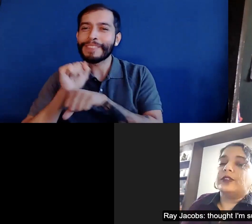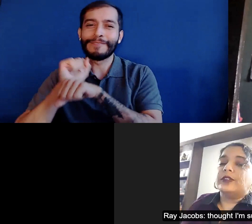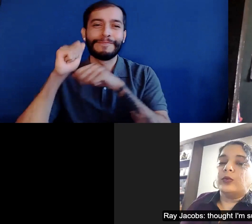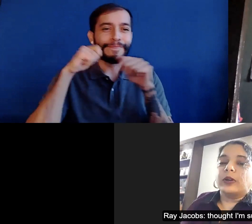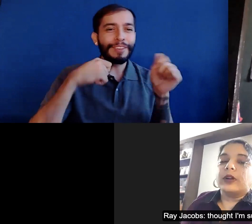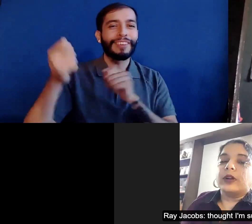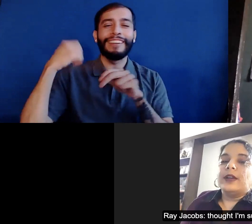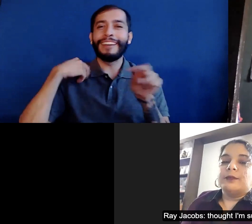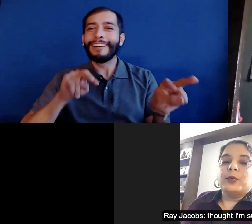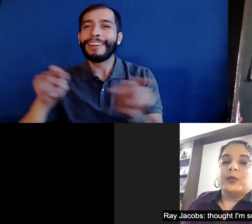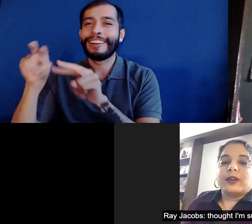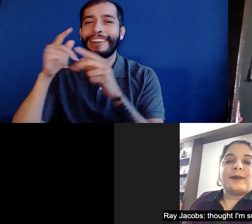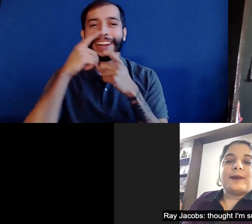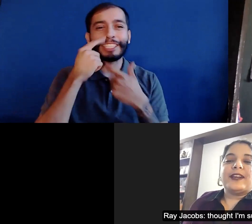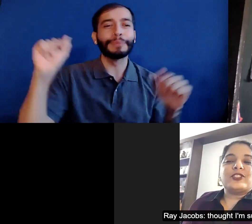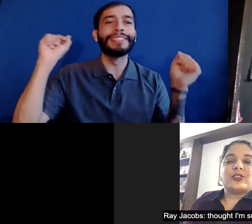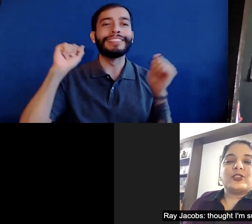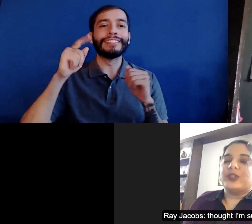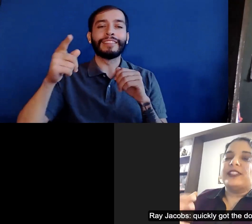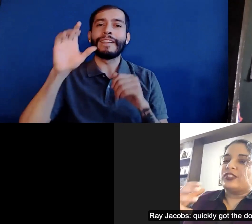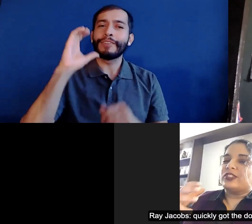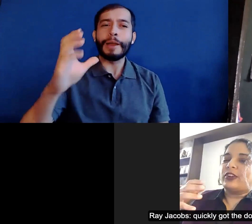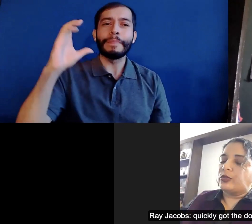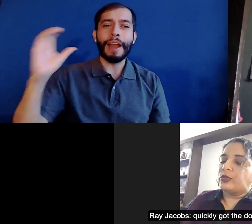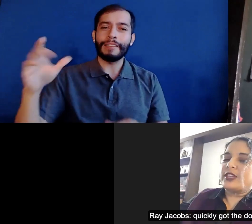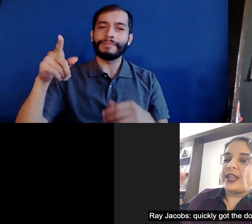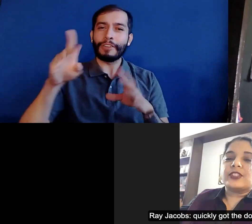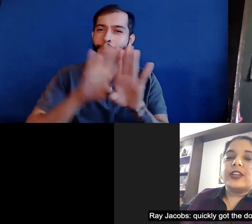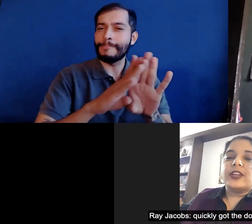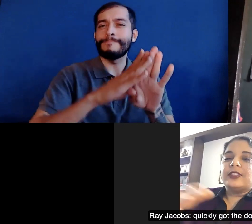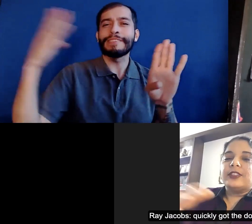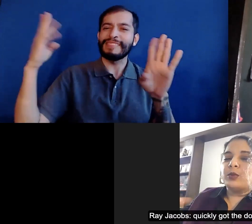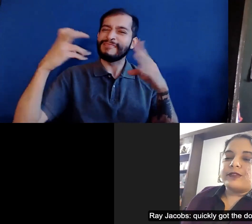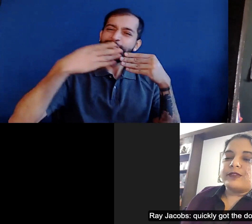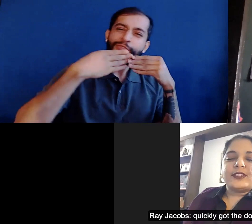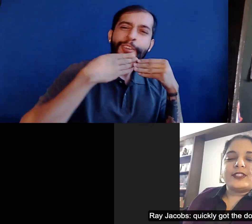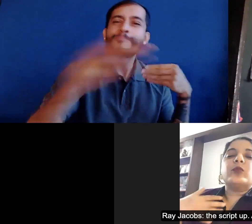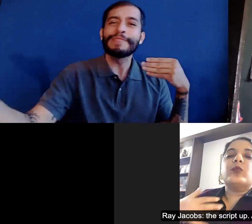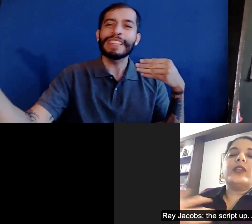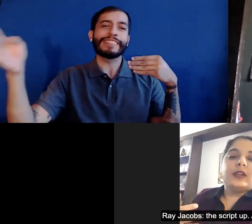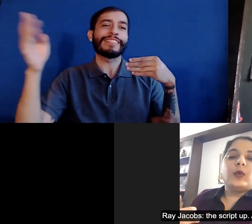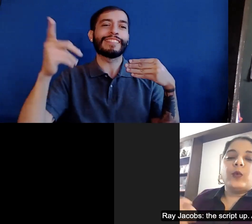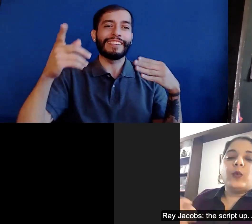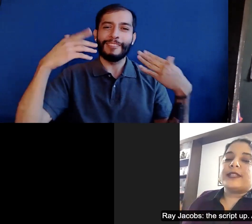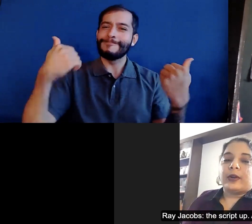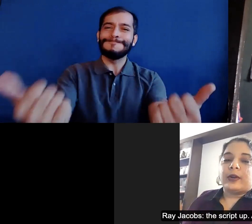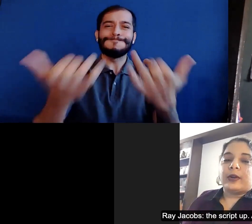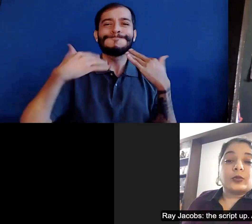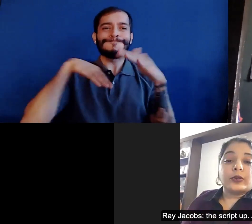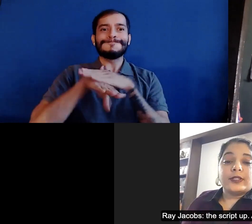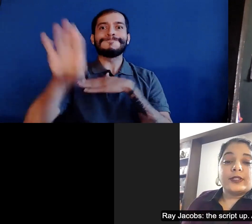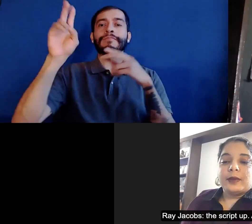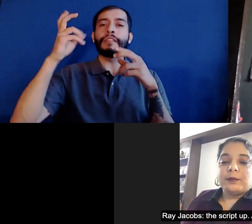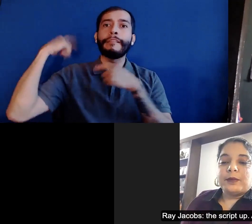opened the door more. It's up to us to really start pushing through, saying, yes, there's more of us here and we want to tell our own